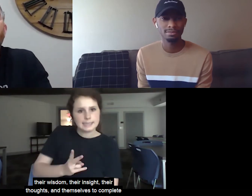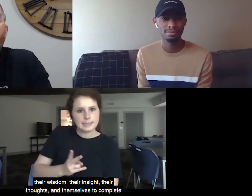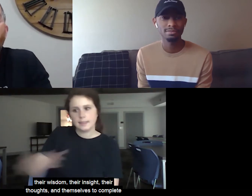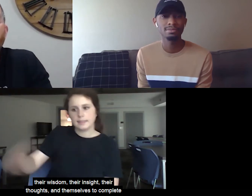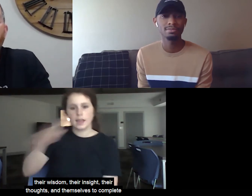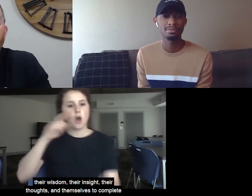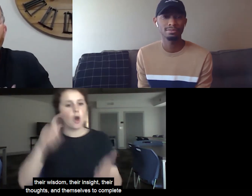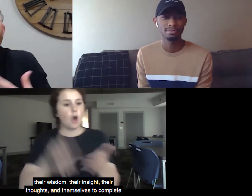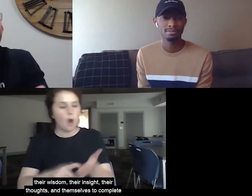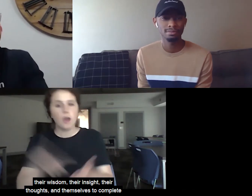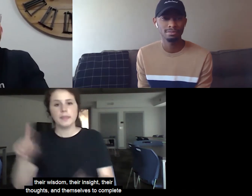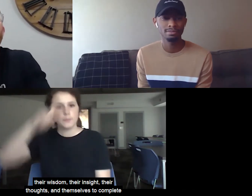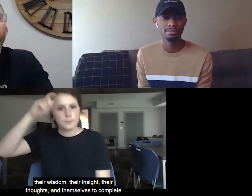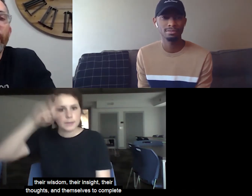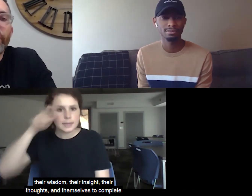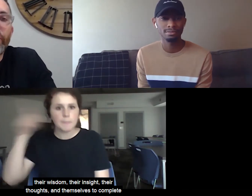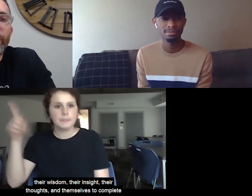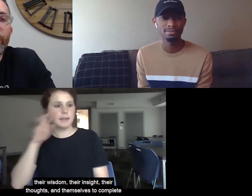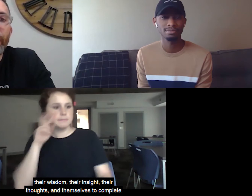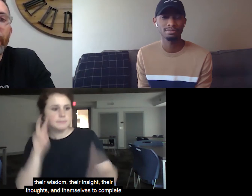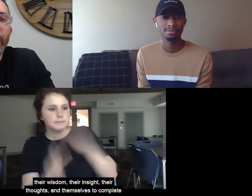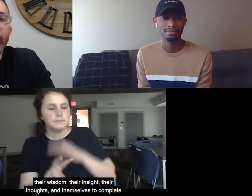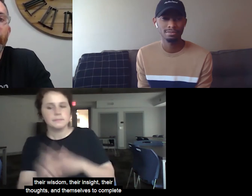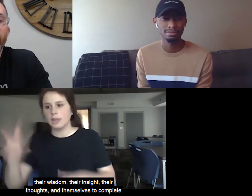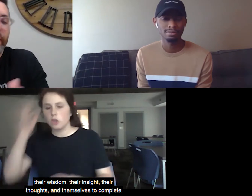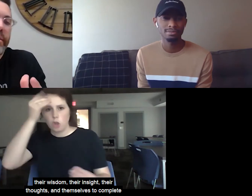their thoughts, and themselves to